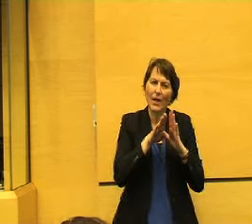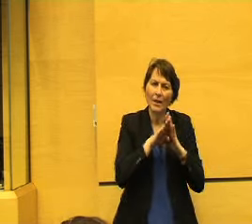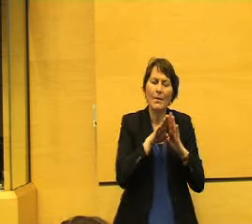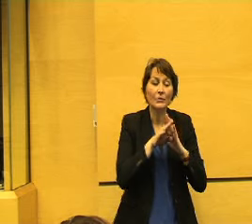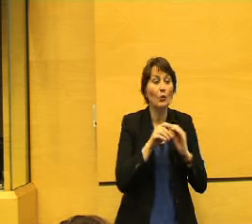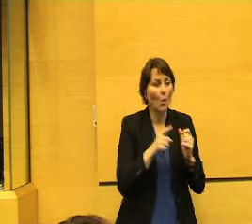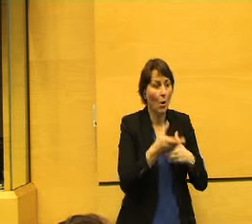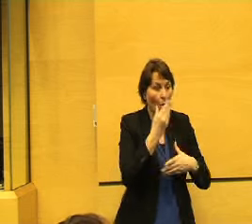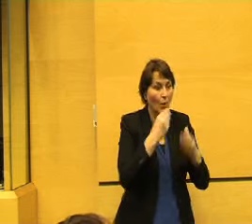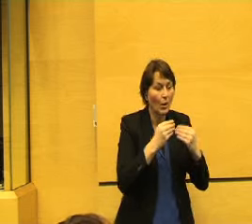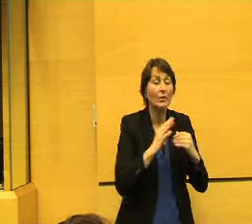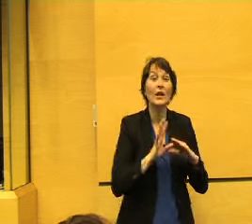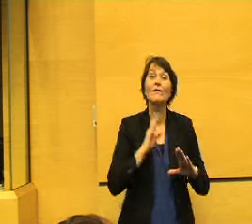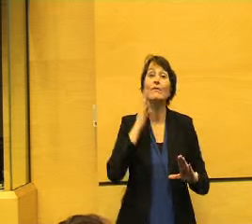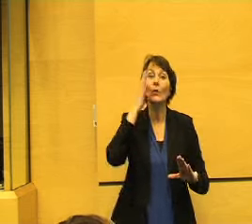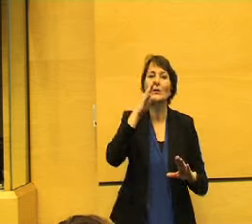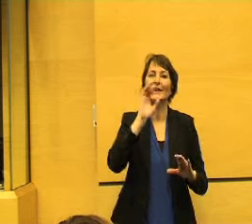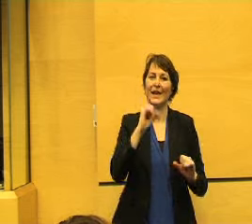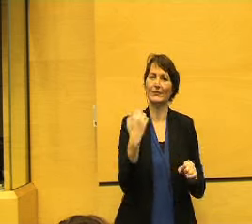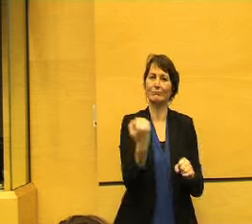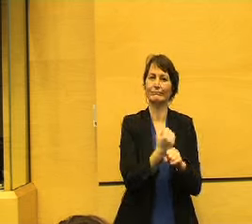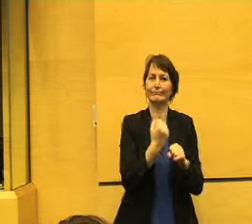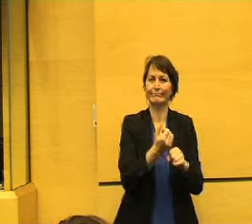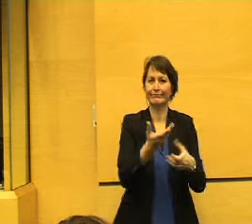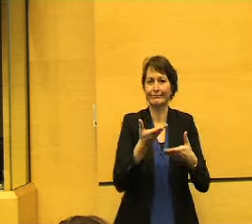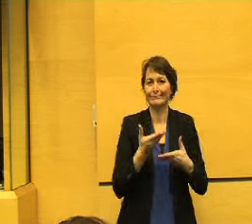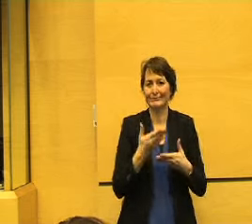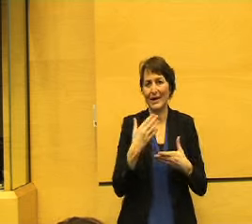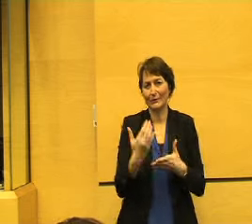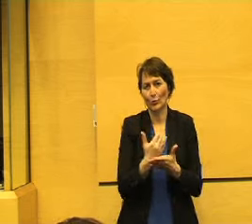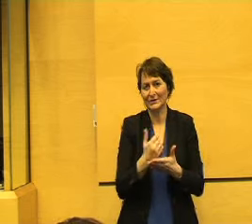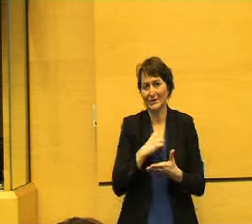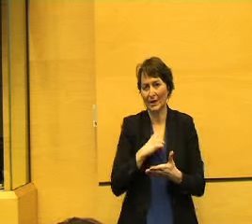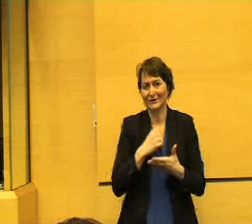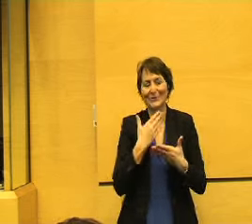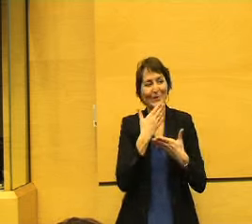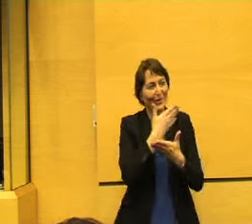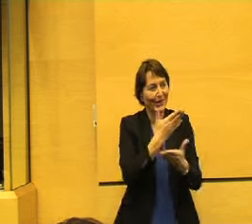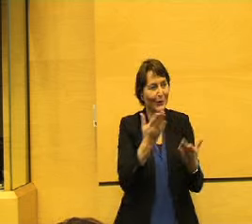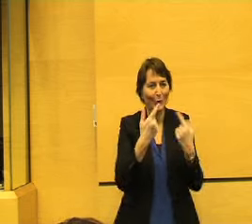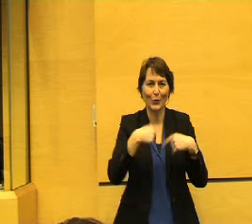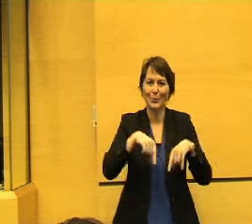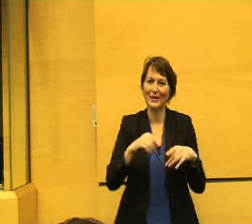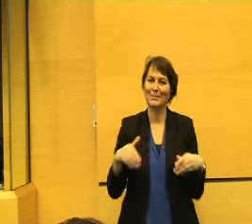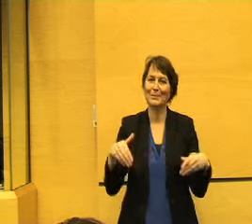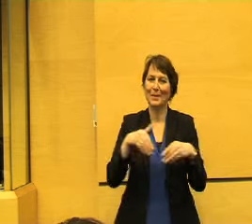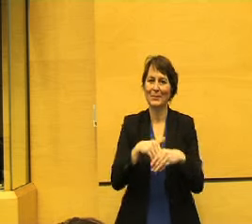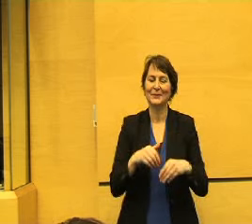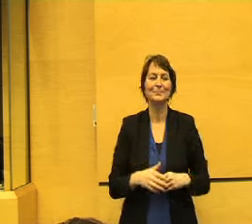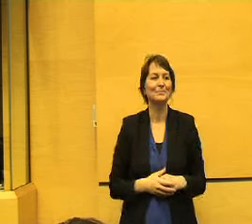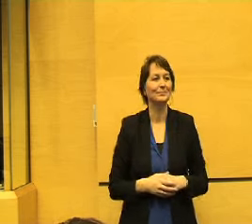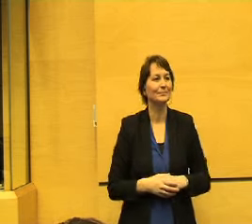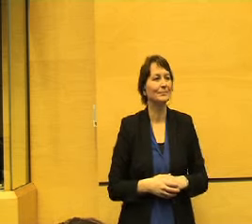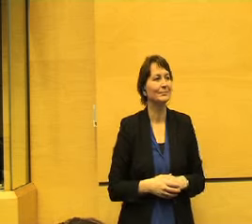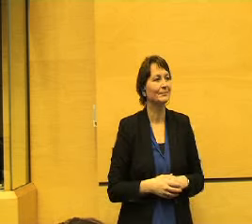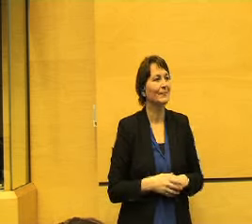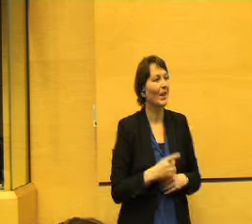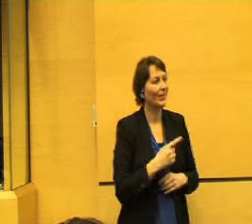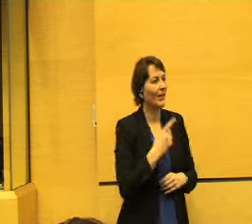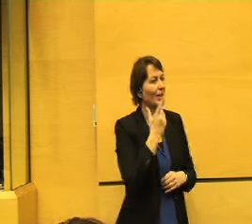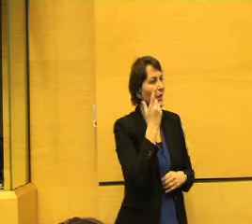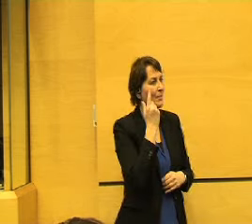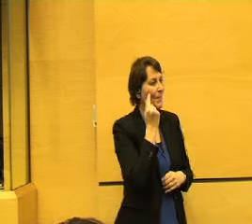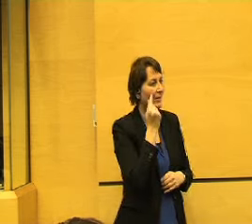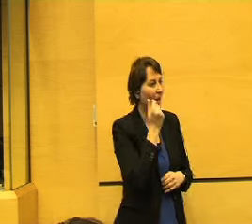their livelihood in the future. Thank you, committee members. Thank you. Madam Chair, I think my delegation